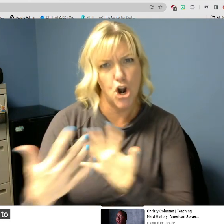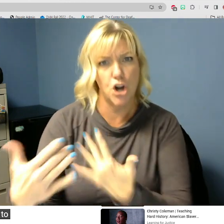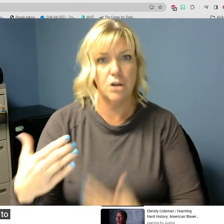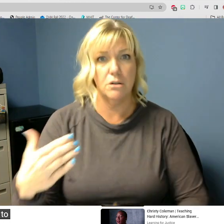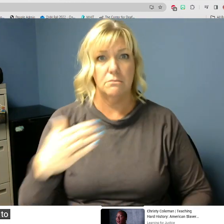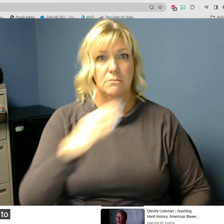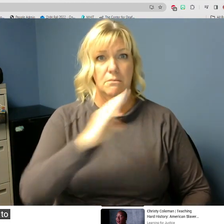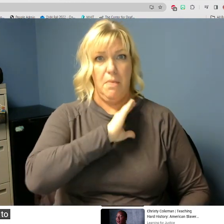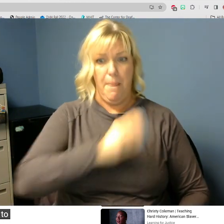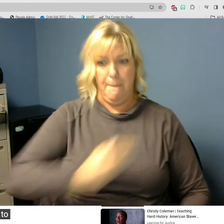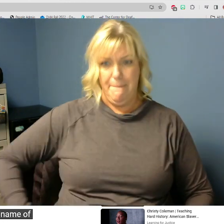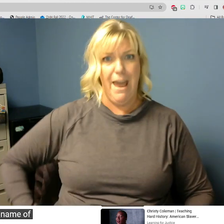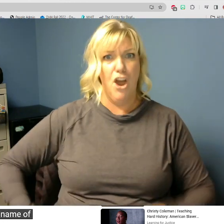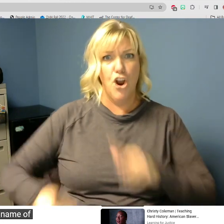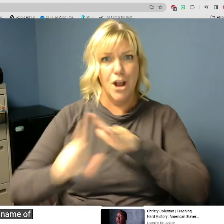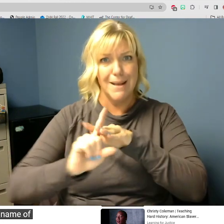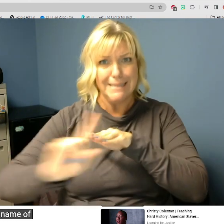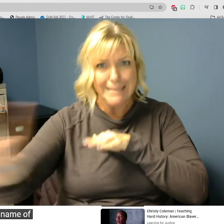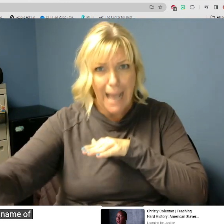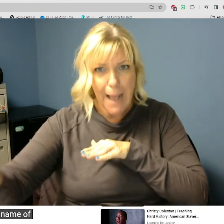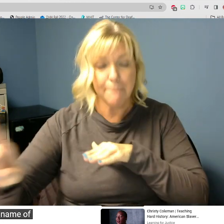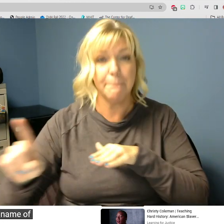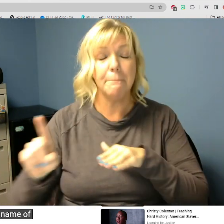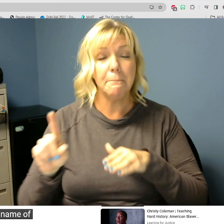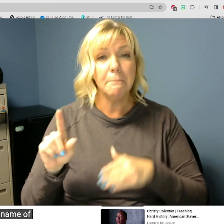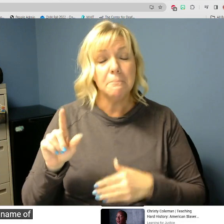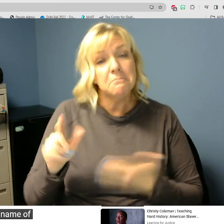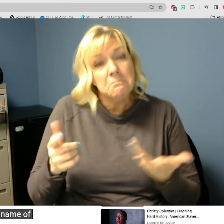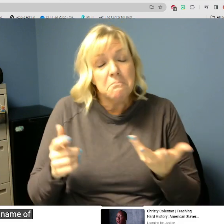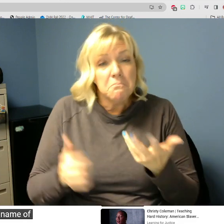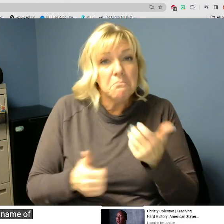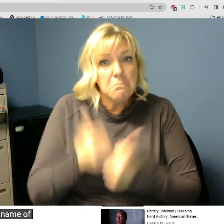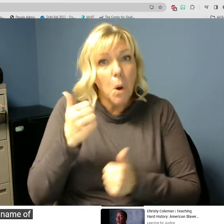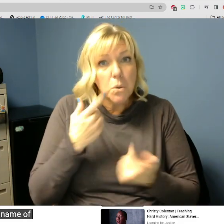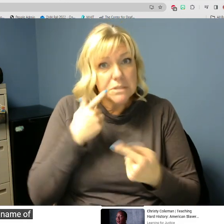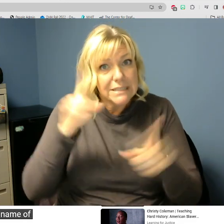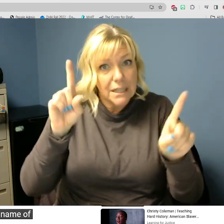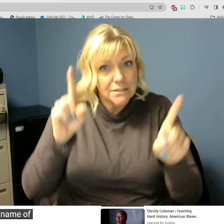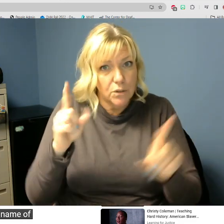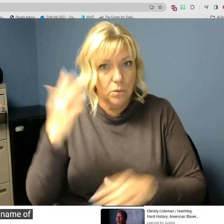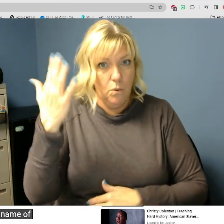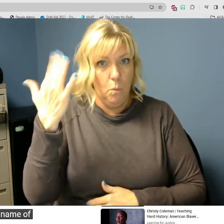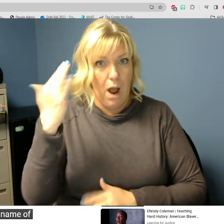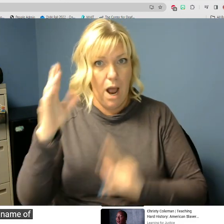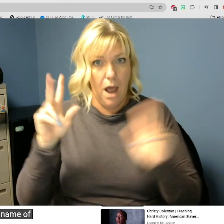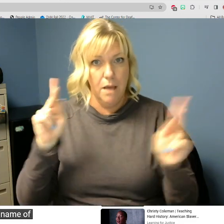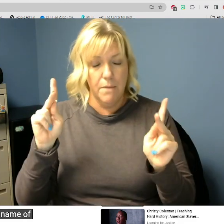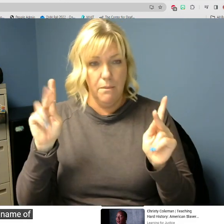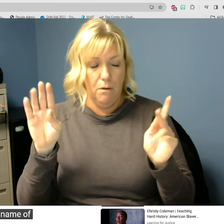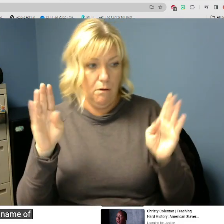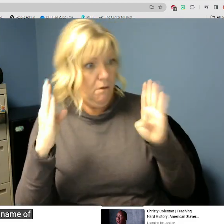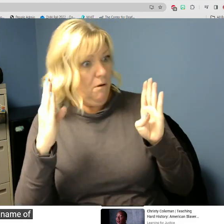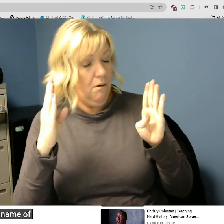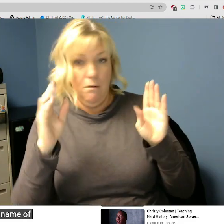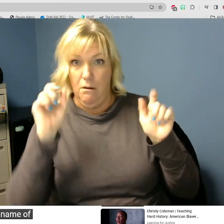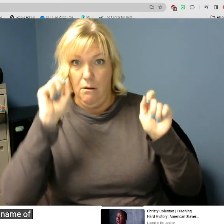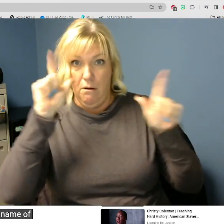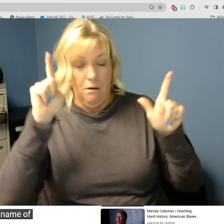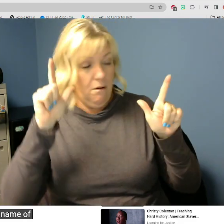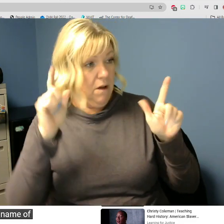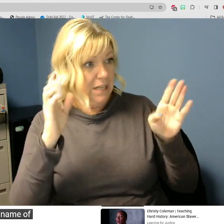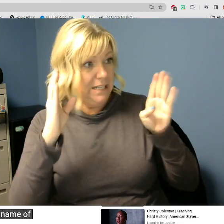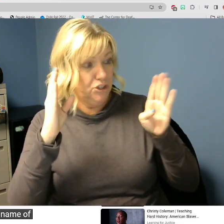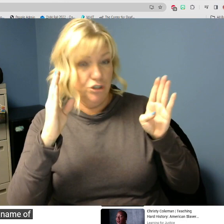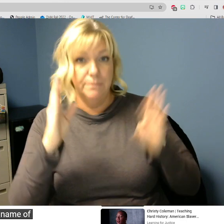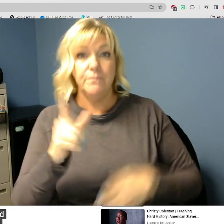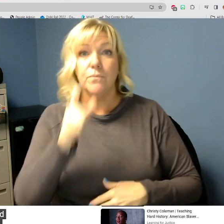It's, pretty successful in that it gets people's attention. Um, the leader was a man